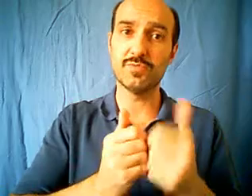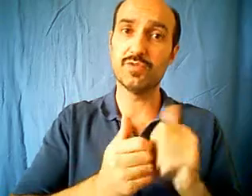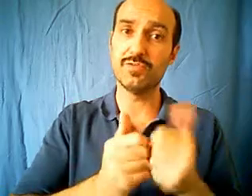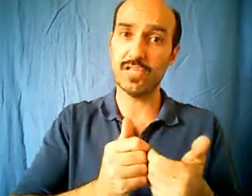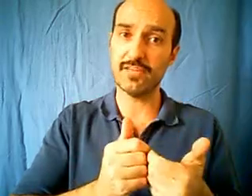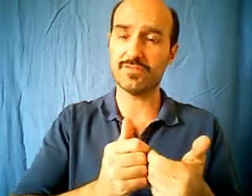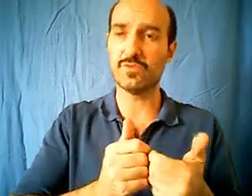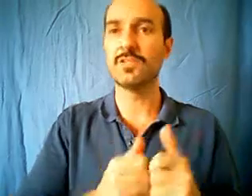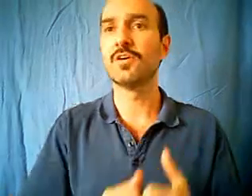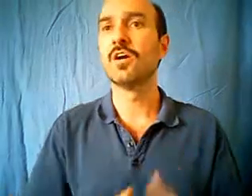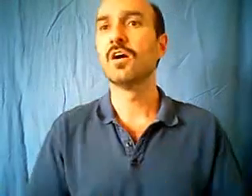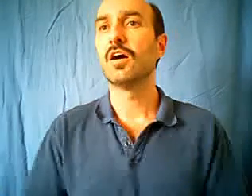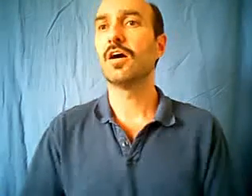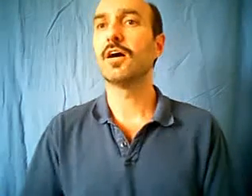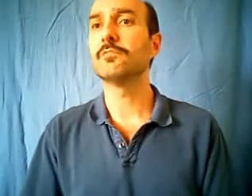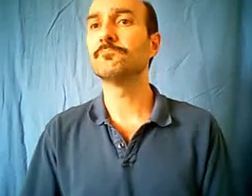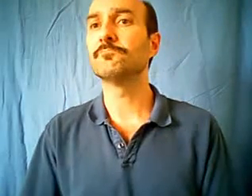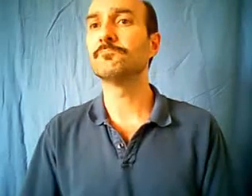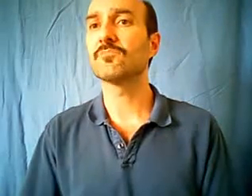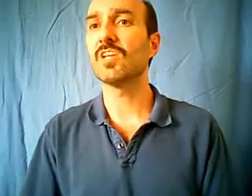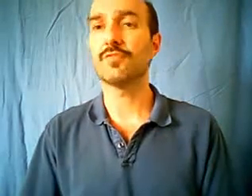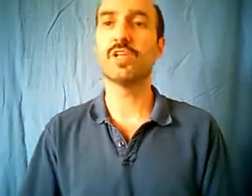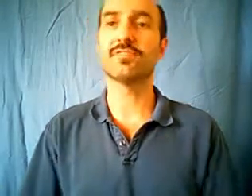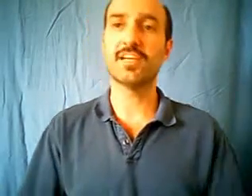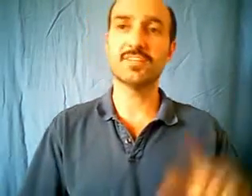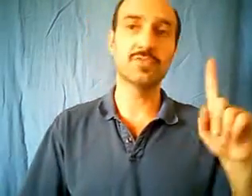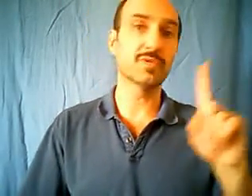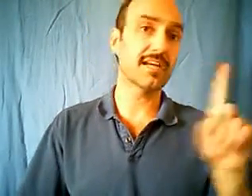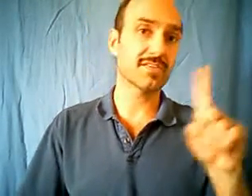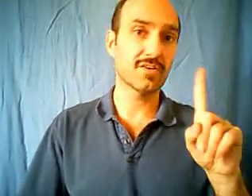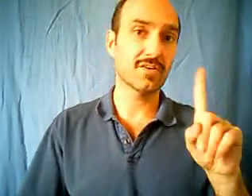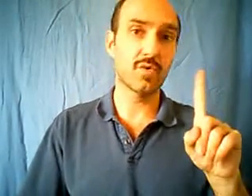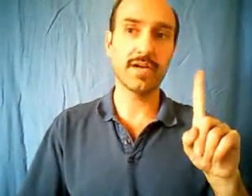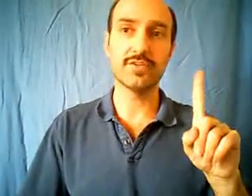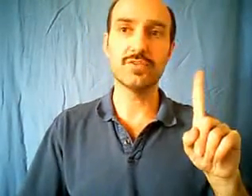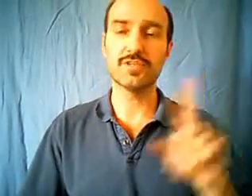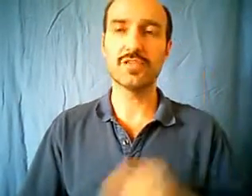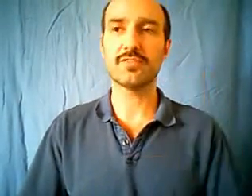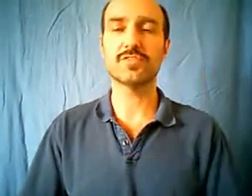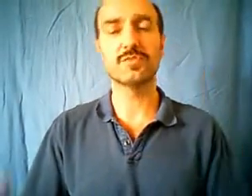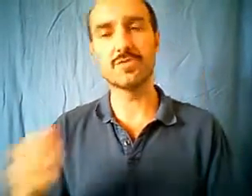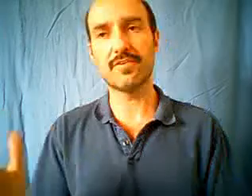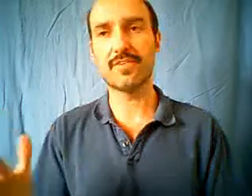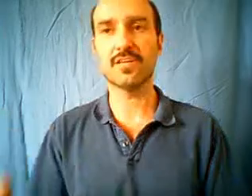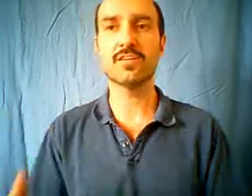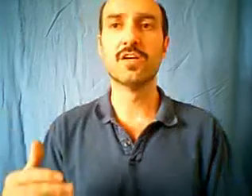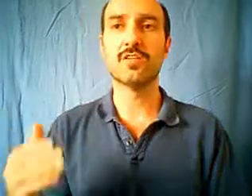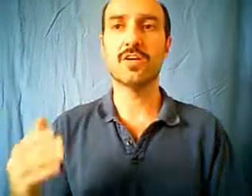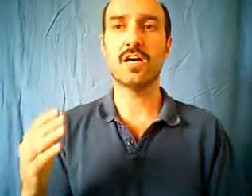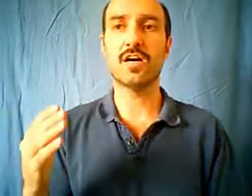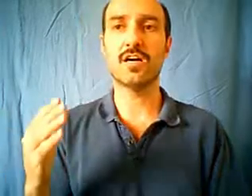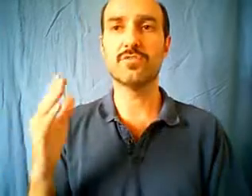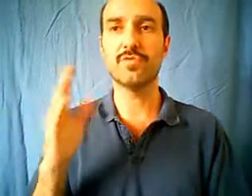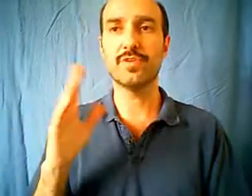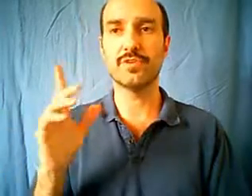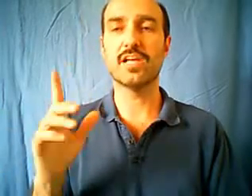move your left one. And if you're left-handed, you would ask where using your left. You would do everything with your left